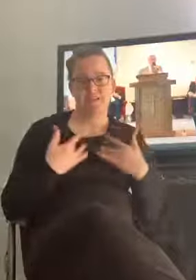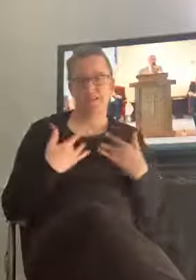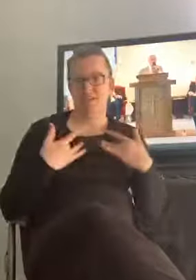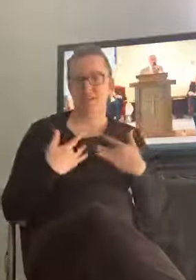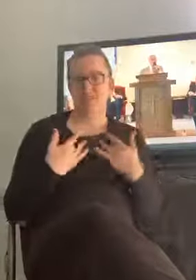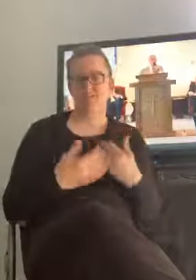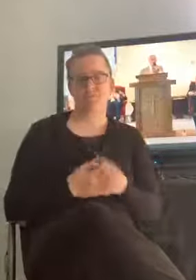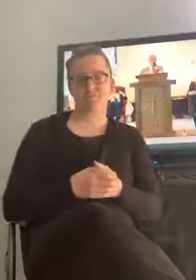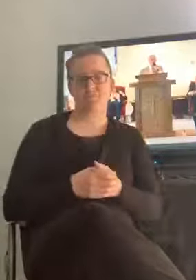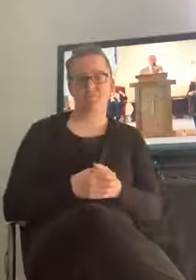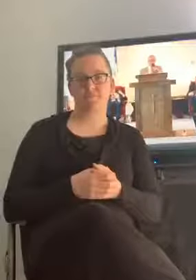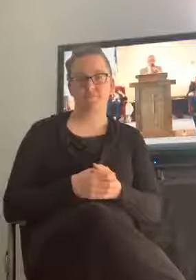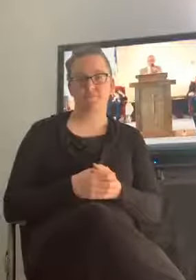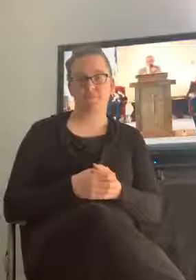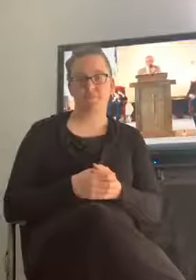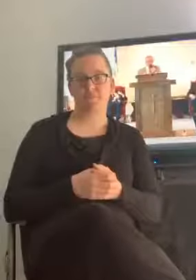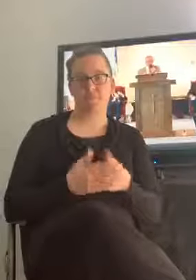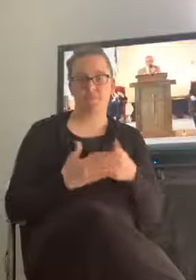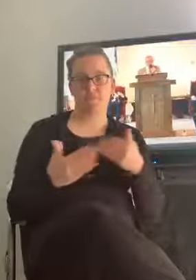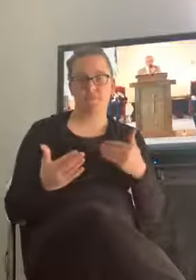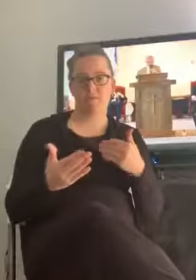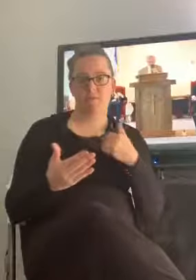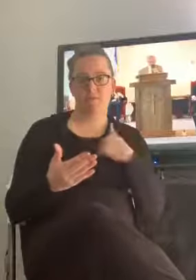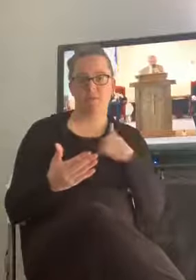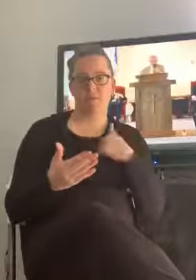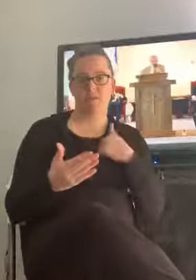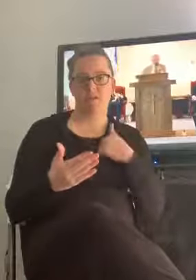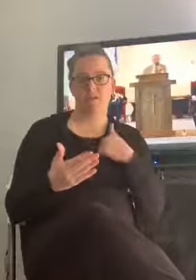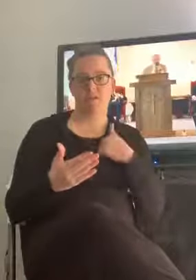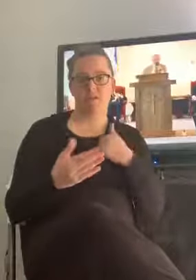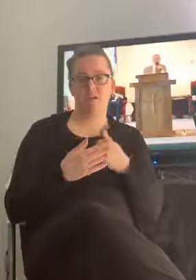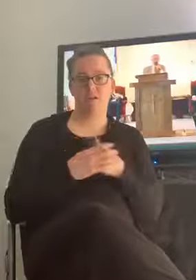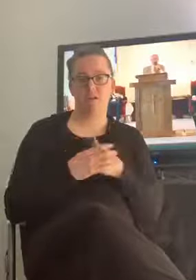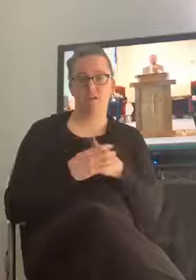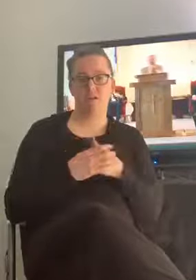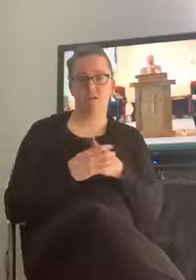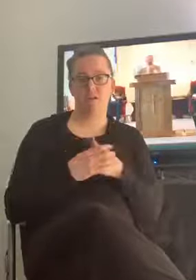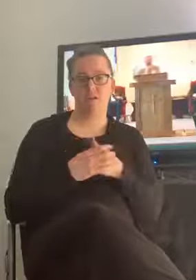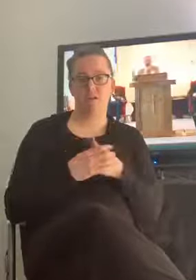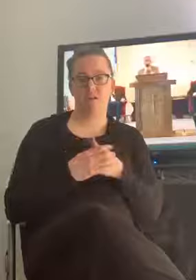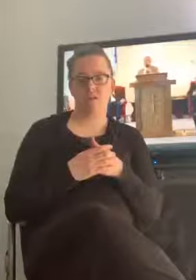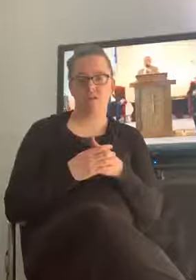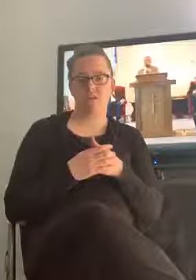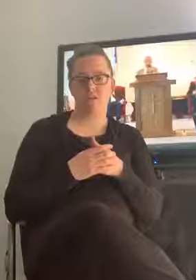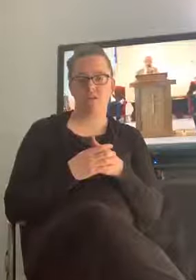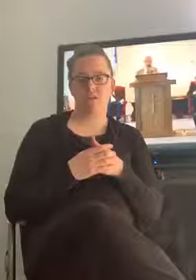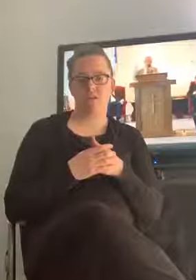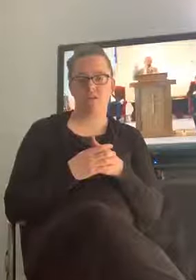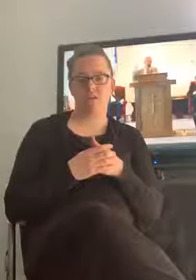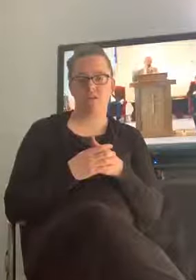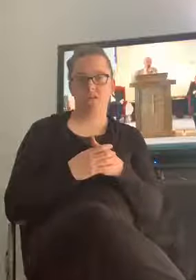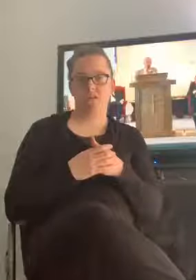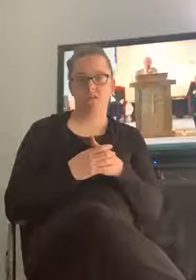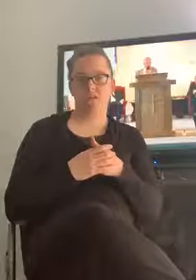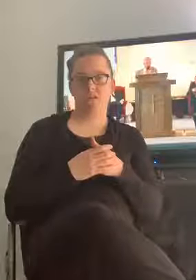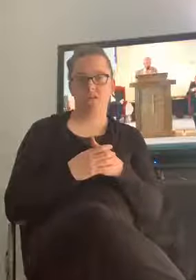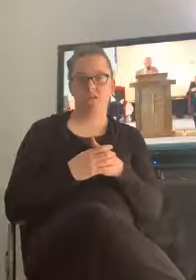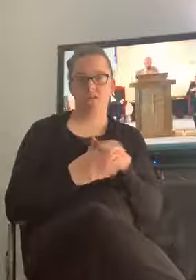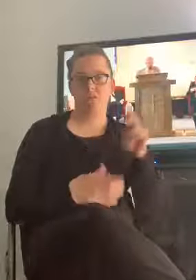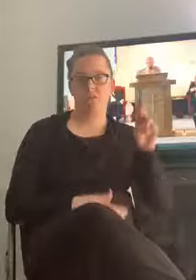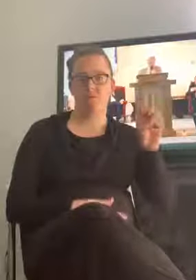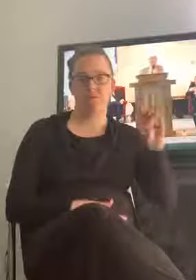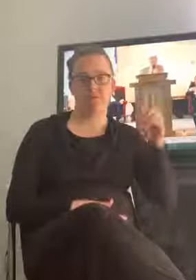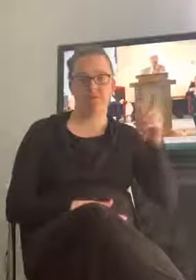it was before I learned how to swim. I do know where I was. I was at Ridge Lake. I do know I was with some of my